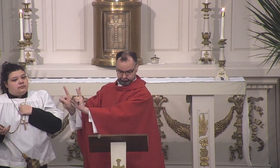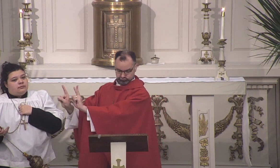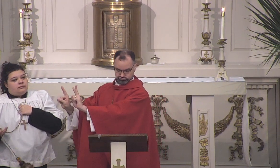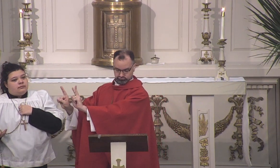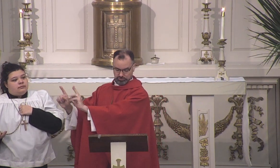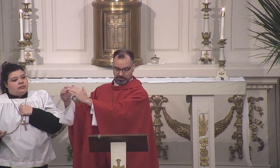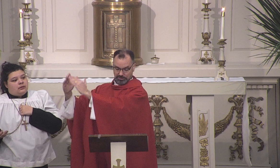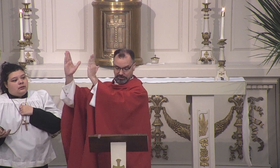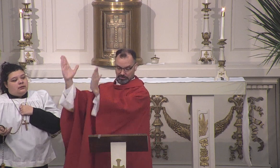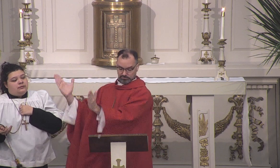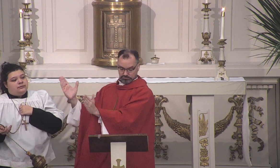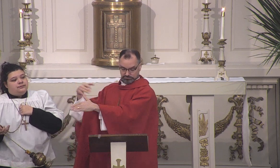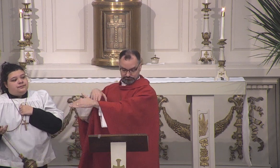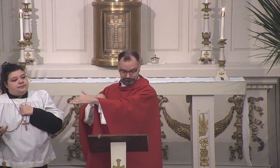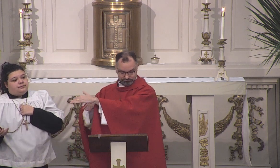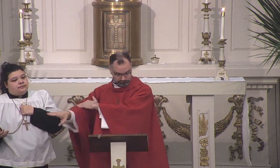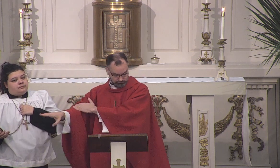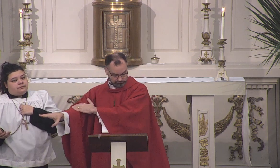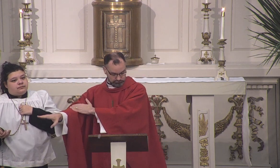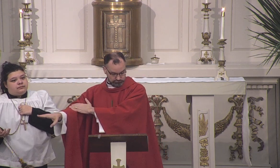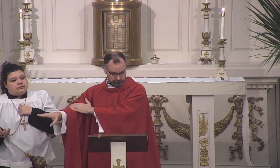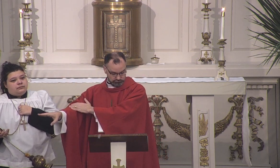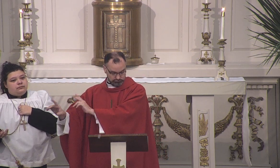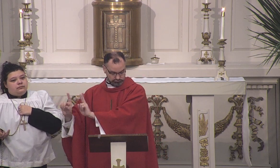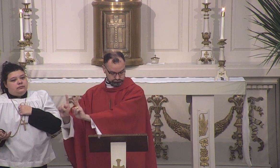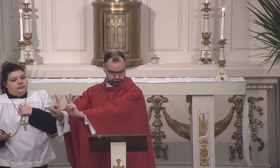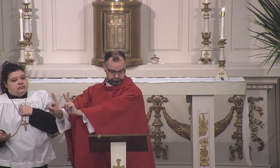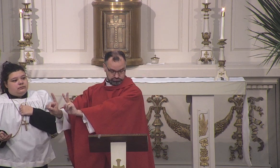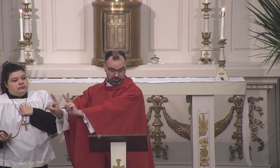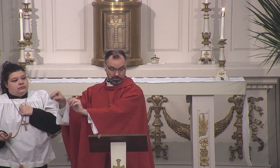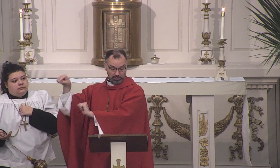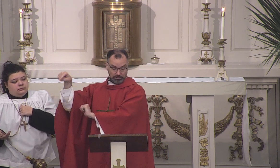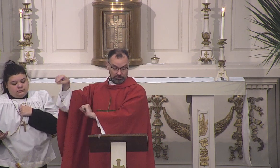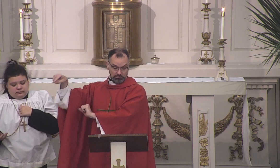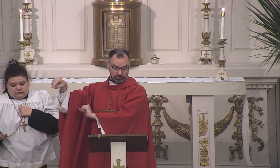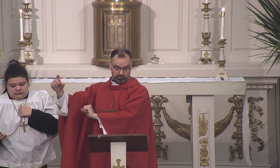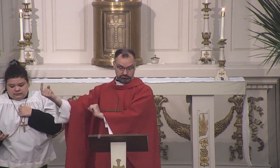Wherever he enters, say to the master of the house,